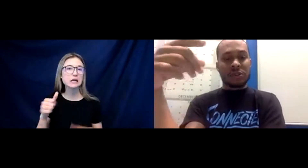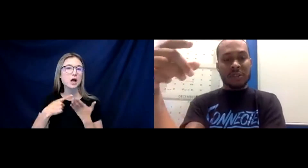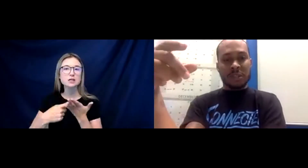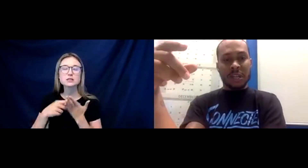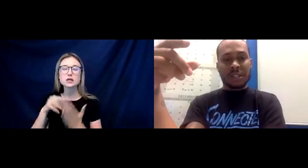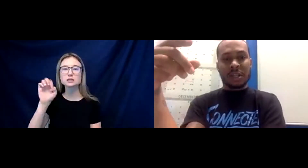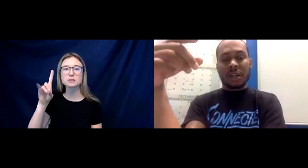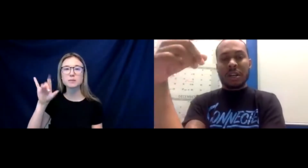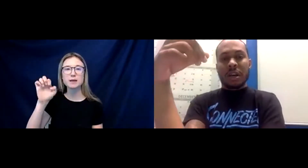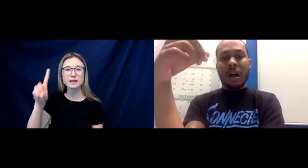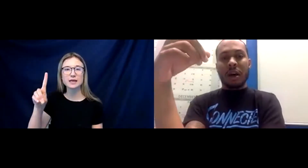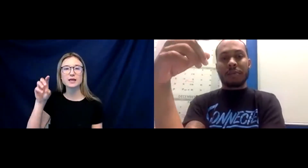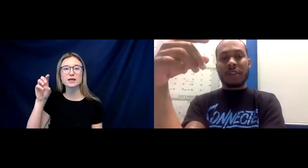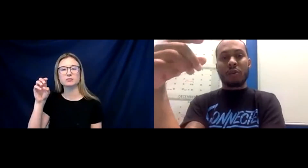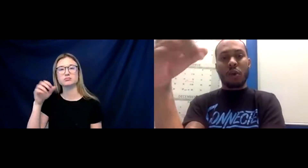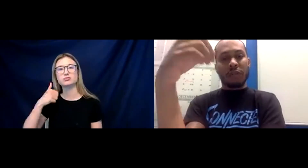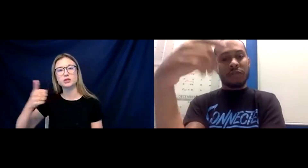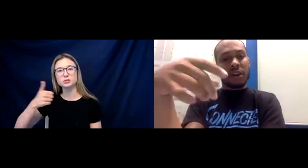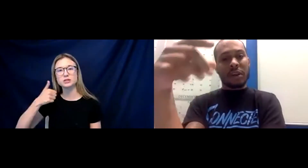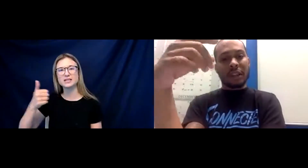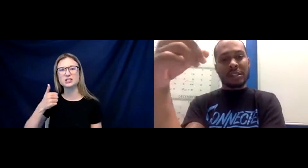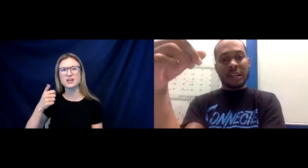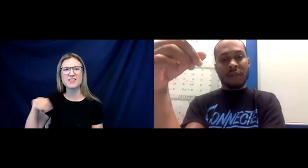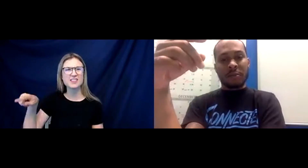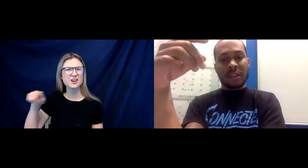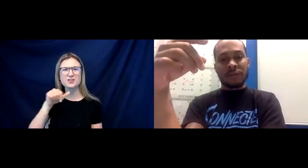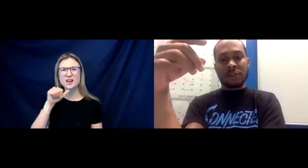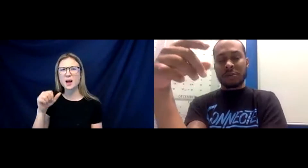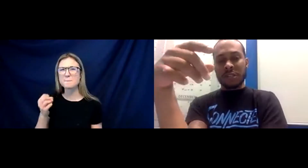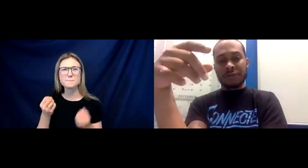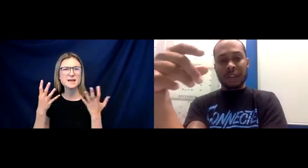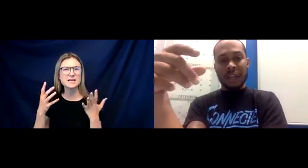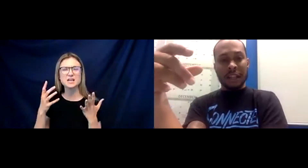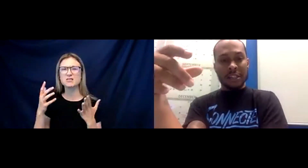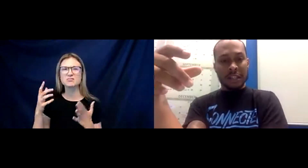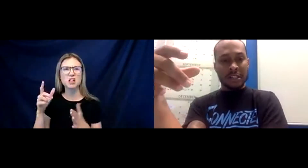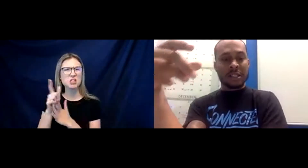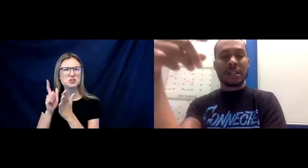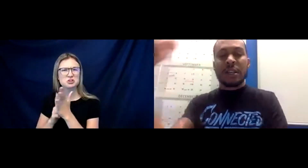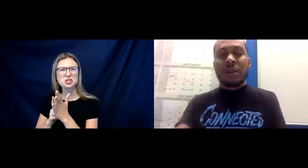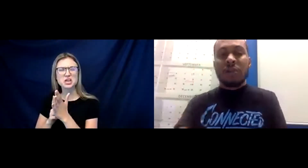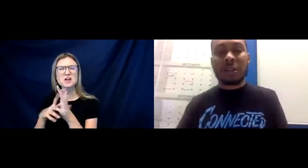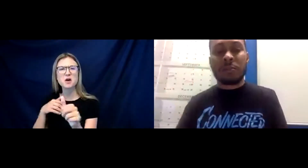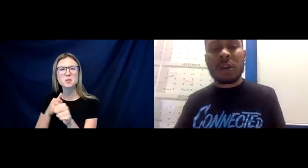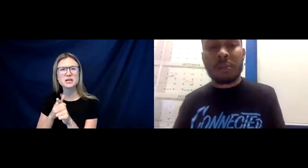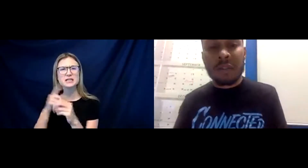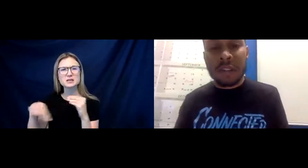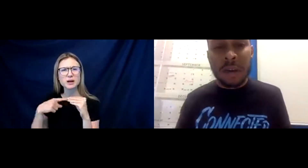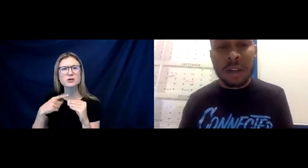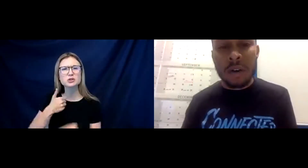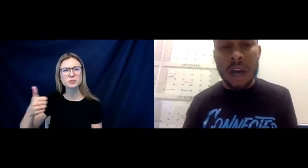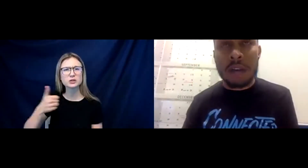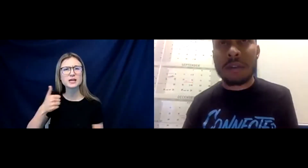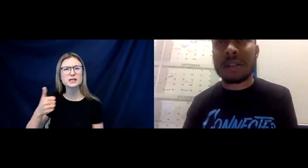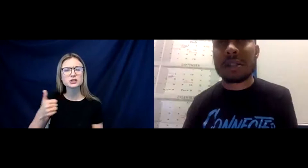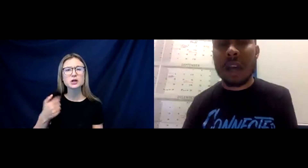MCOs transportation. There weren't very many legislative updates for transportation related legislation. We did talk briefly about the